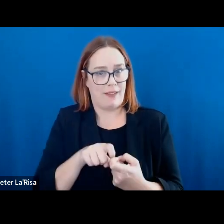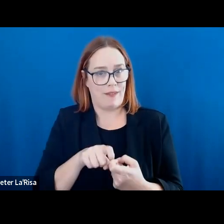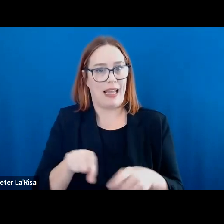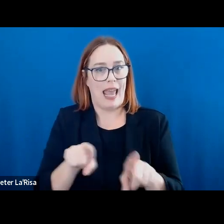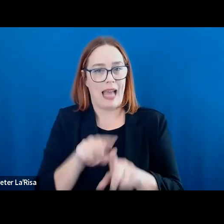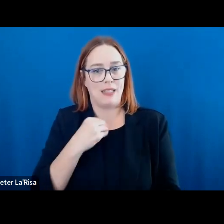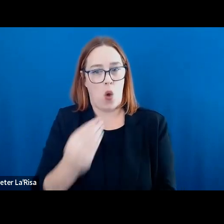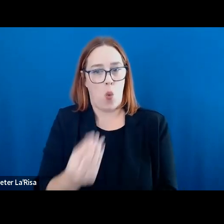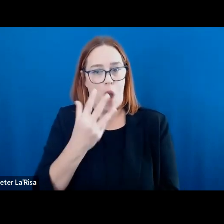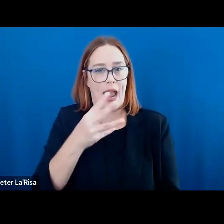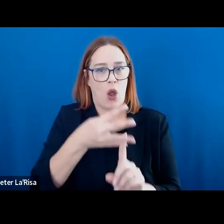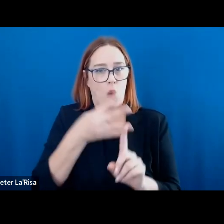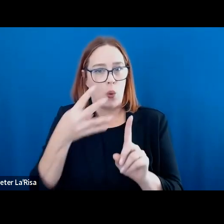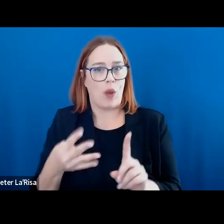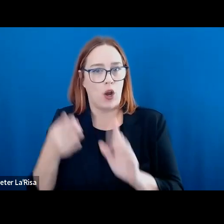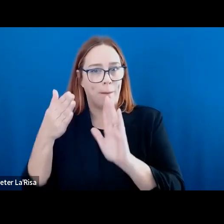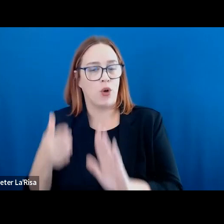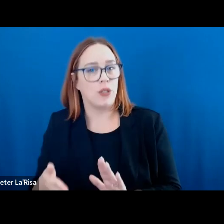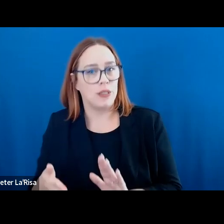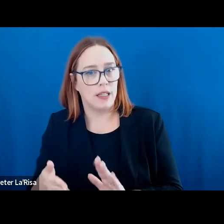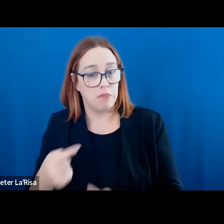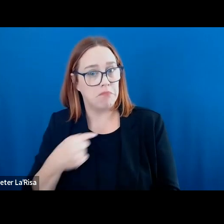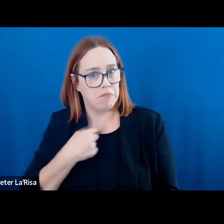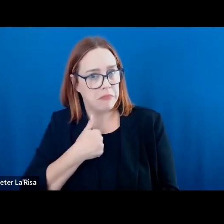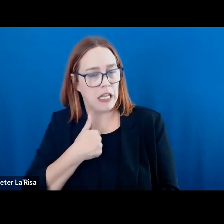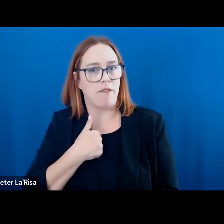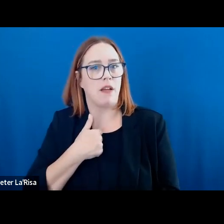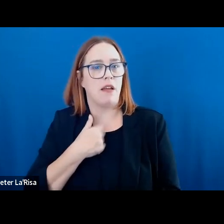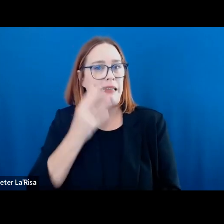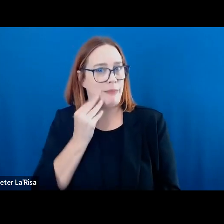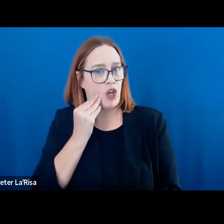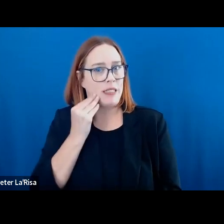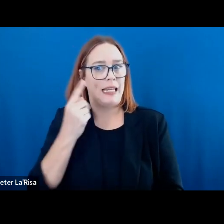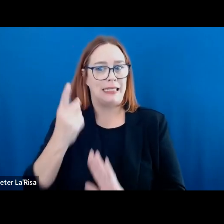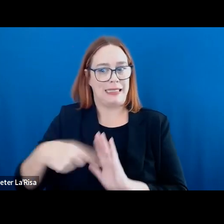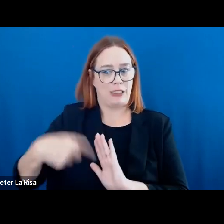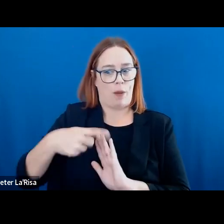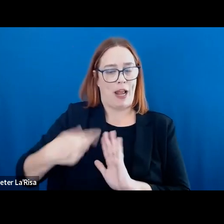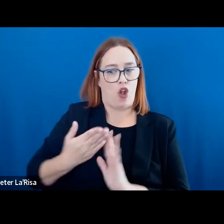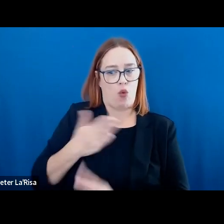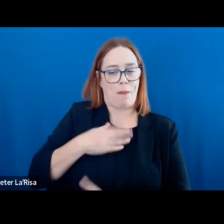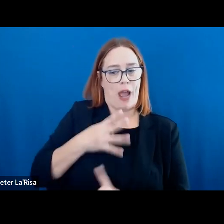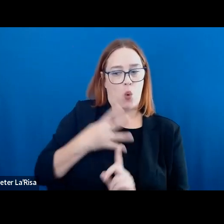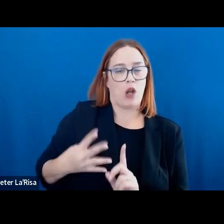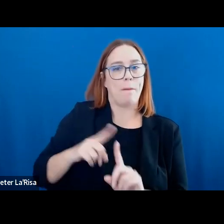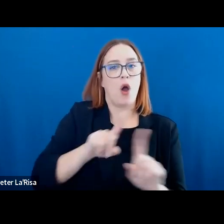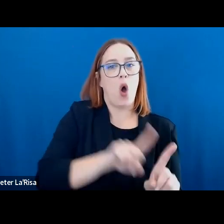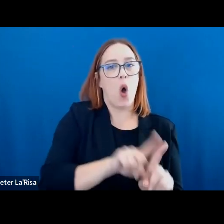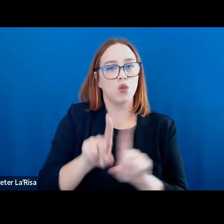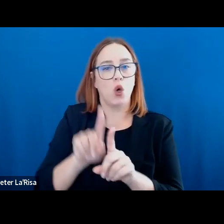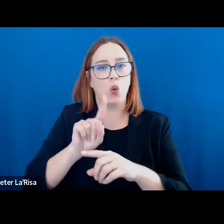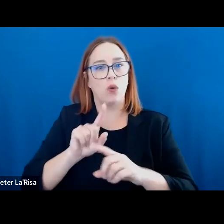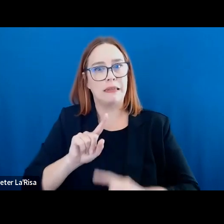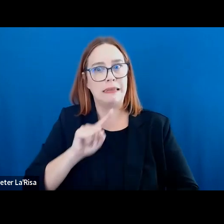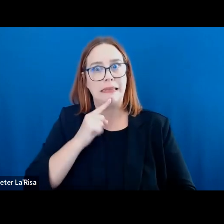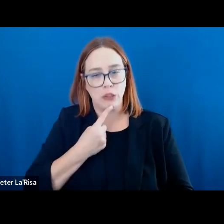white queer person is I've experienced discrimination through my queerness, but I've experienced extreme privilege through my whiteness.